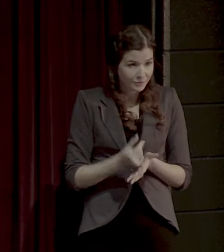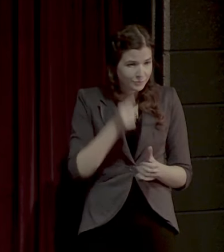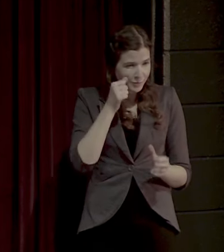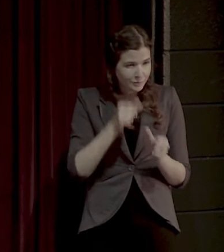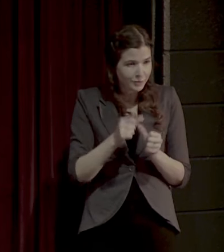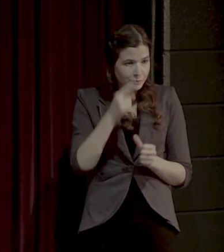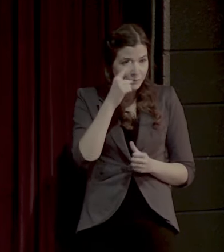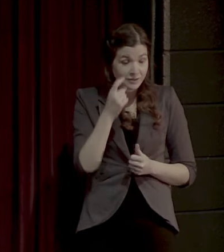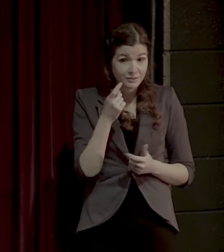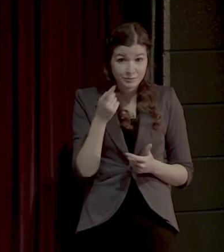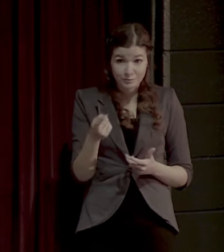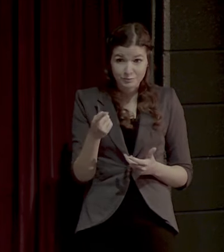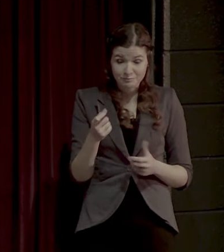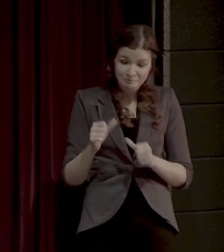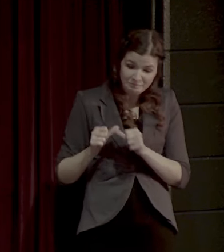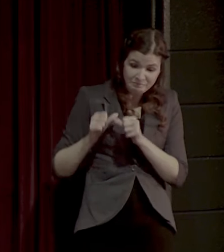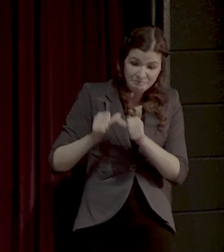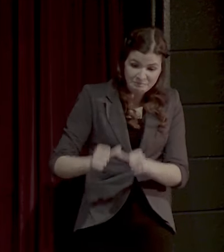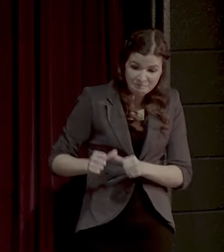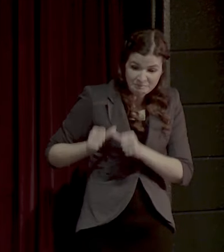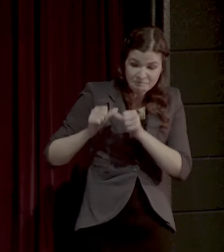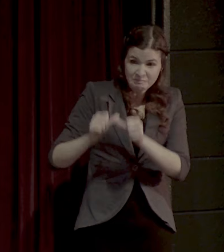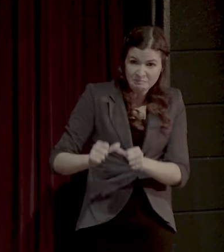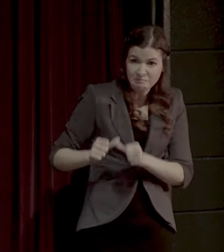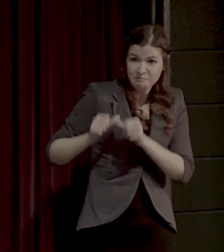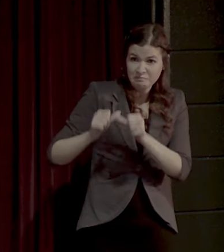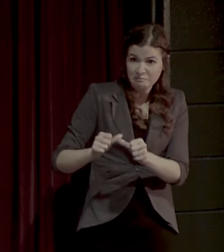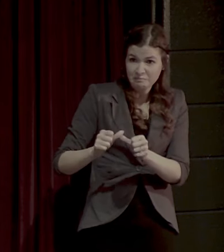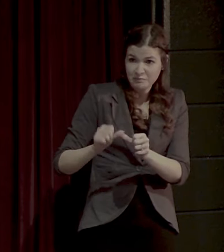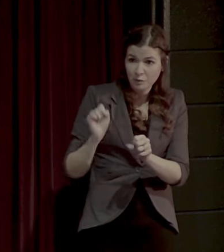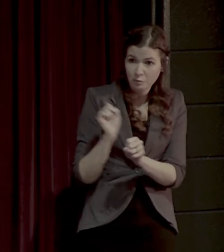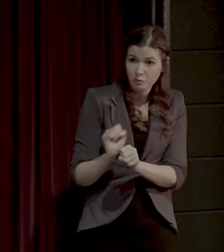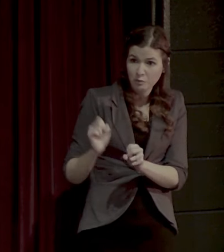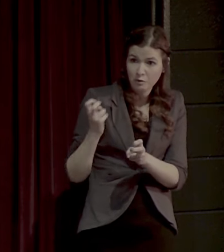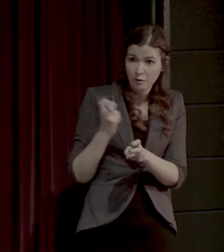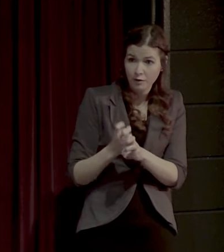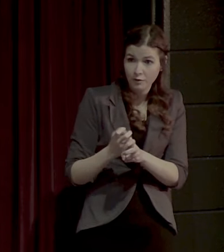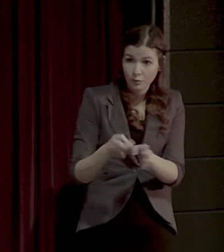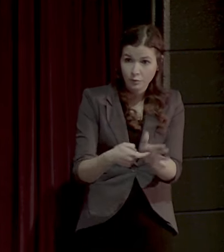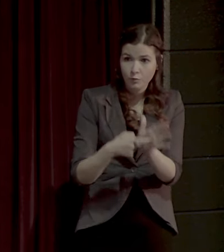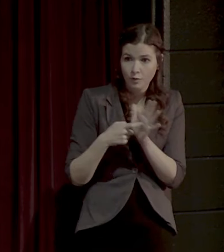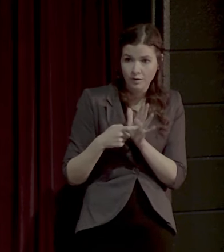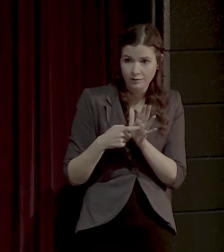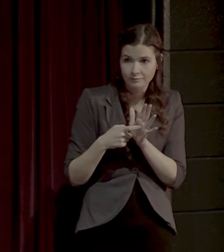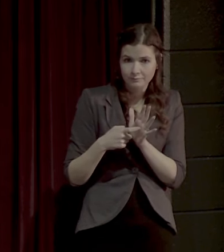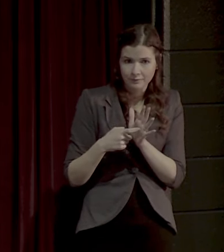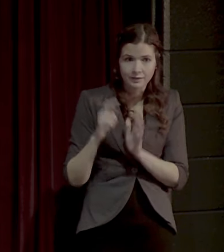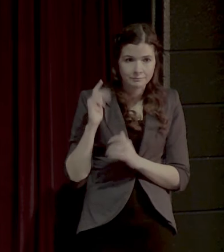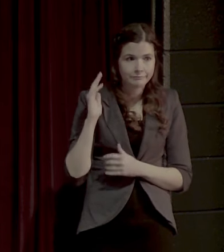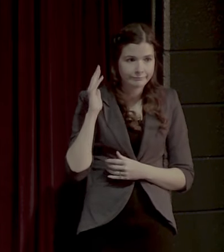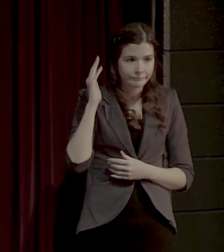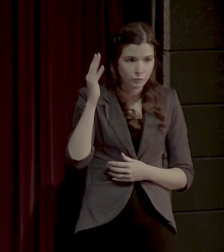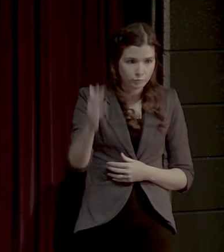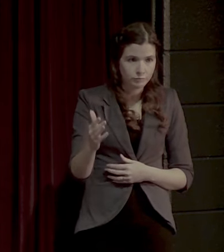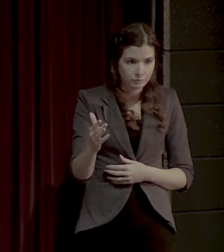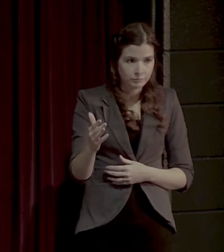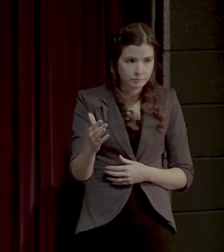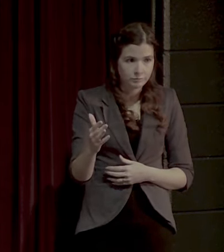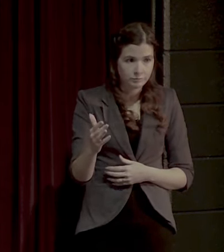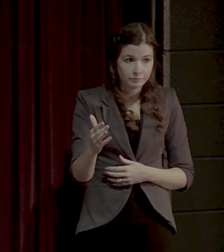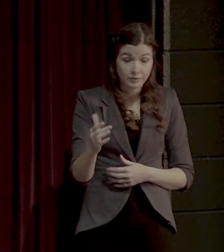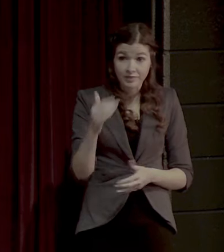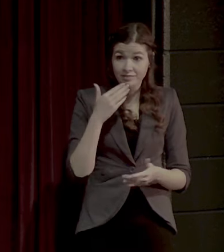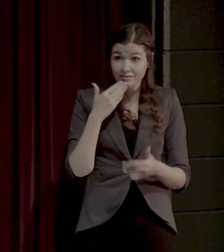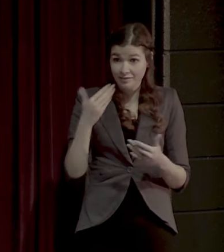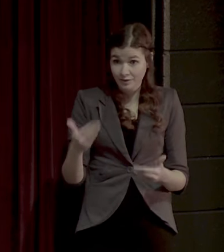the same type of perseverance and hard work that will be required of you in years to come. Thank